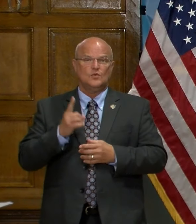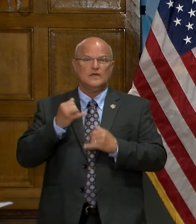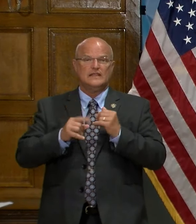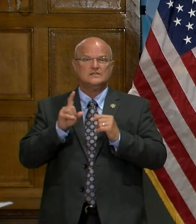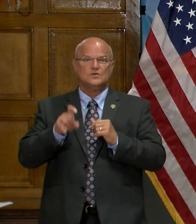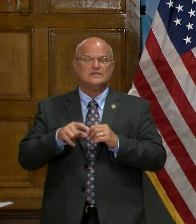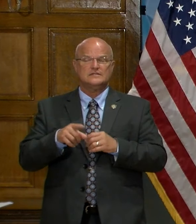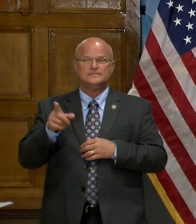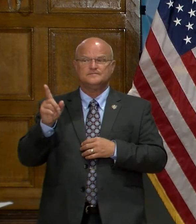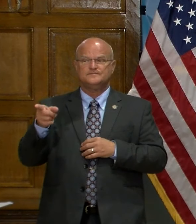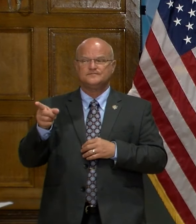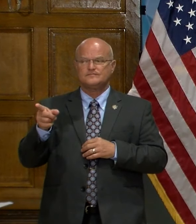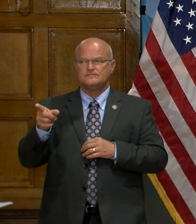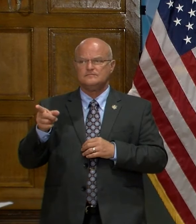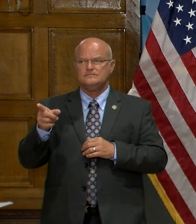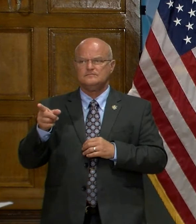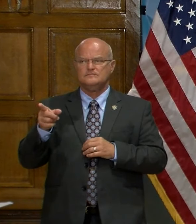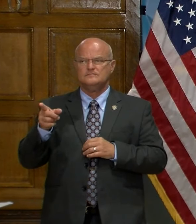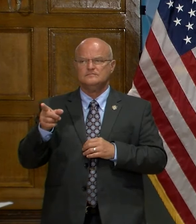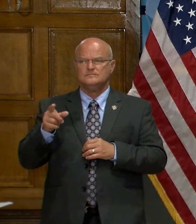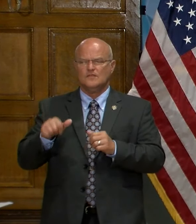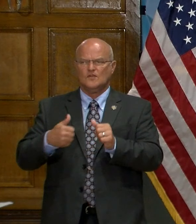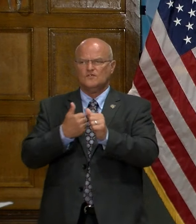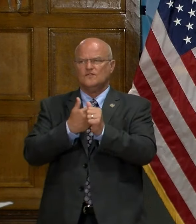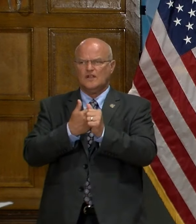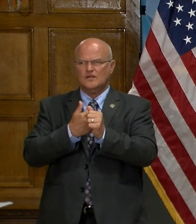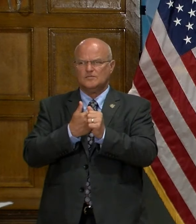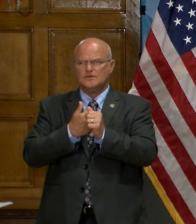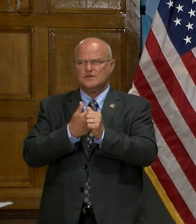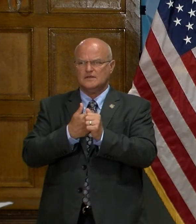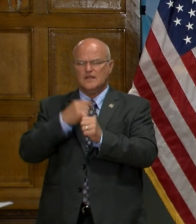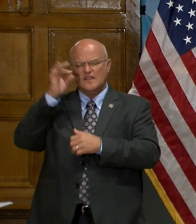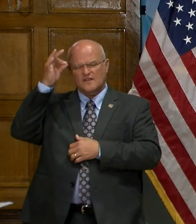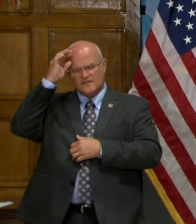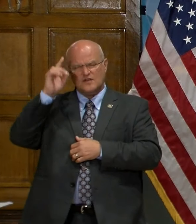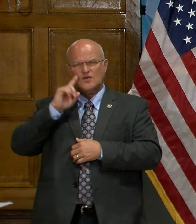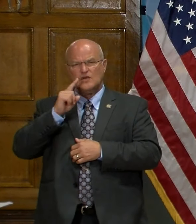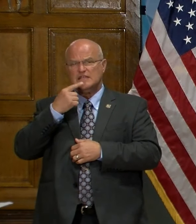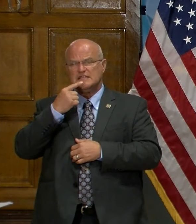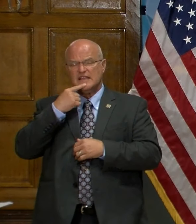One last question. Just to follow up on the Fayetteville ordinance,